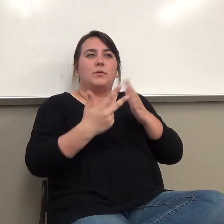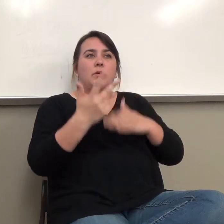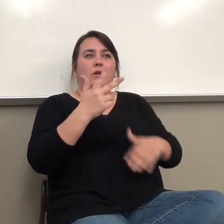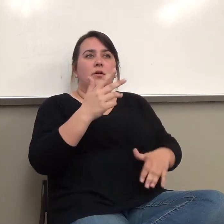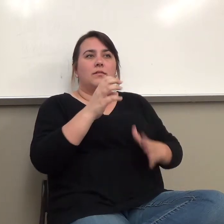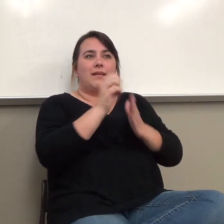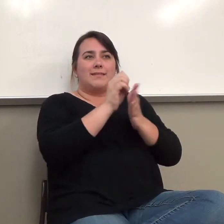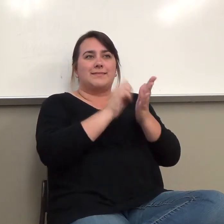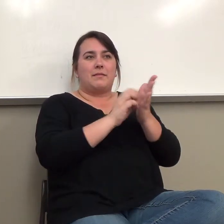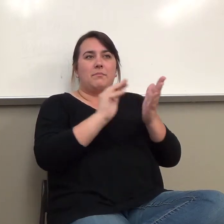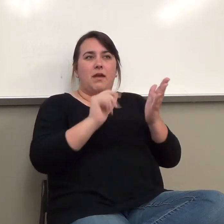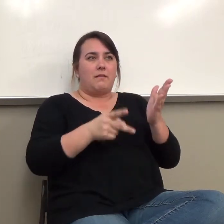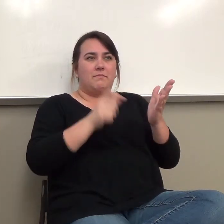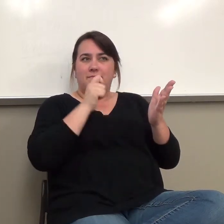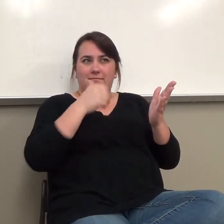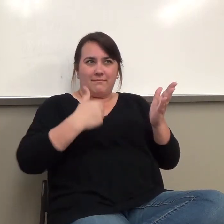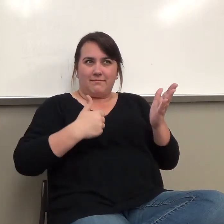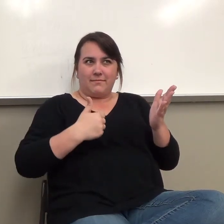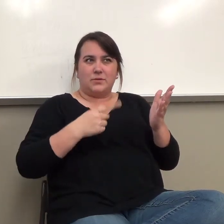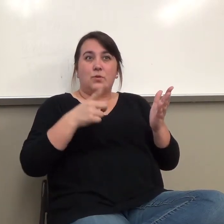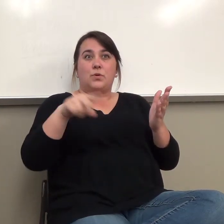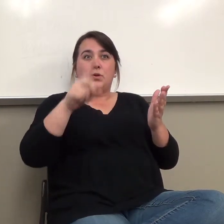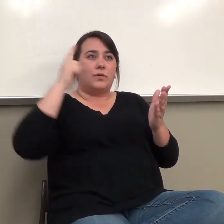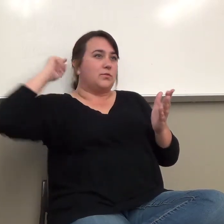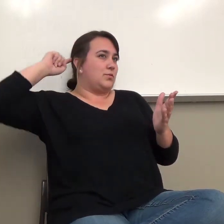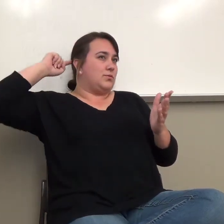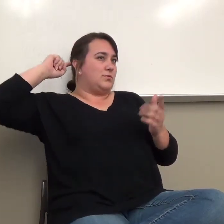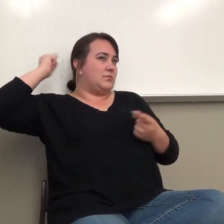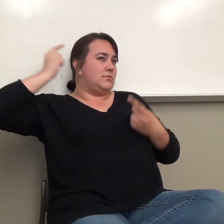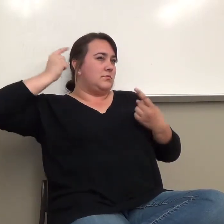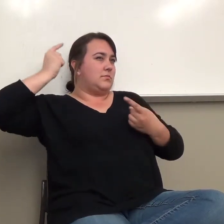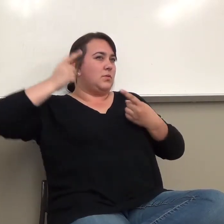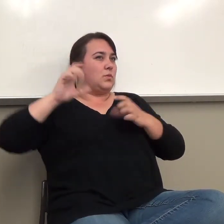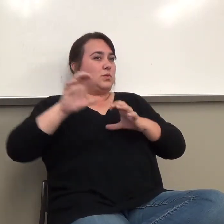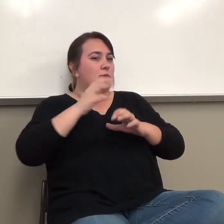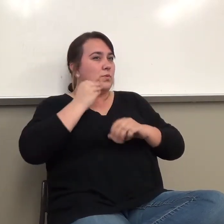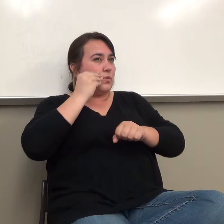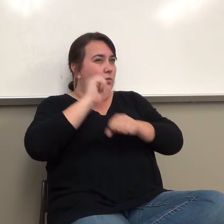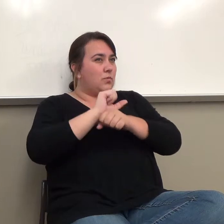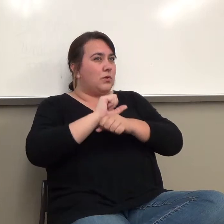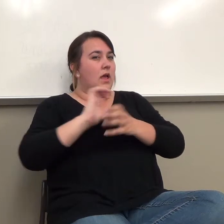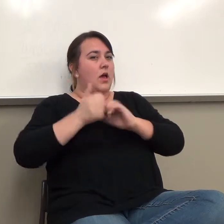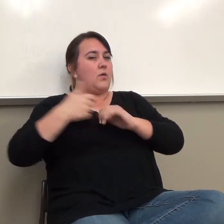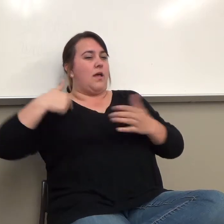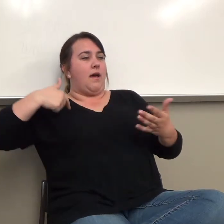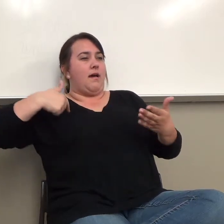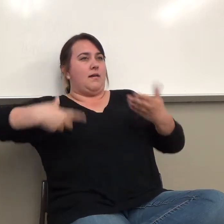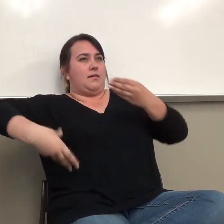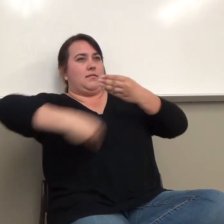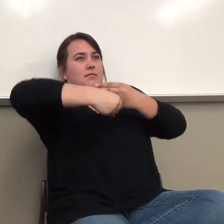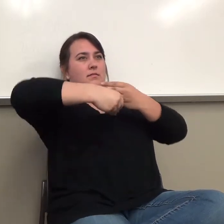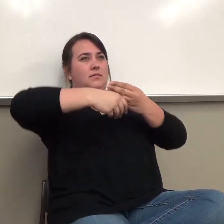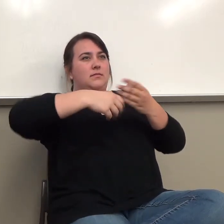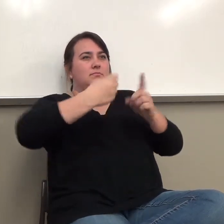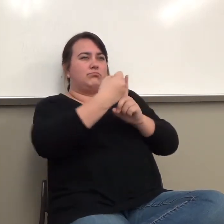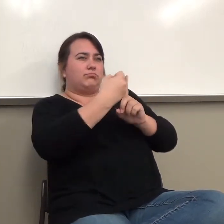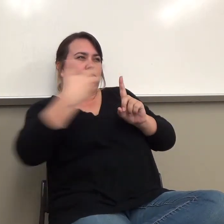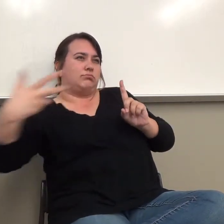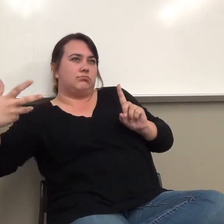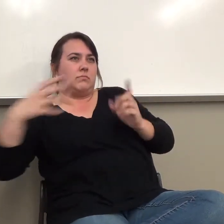maps. And what you need to be thinking of while you're doing this homework is how would I explode